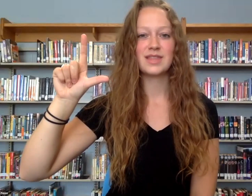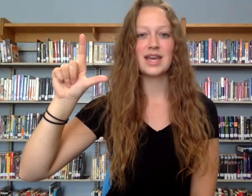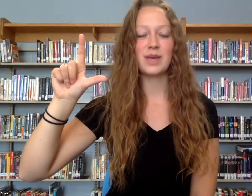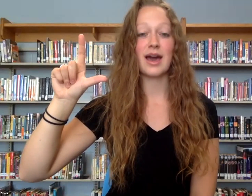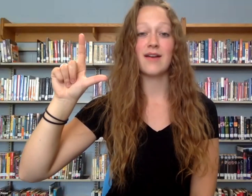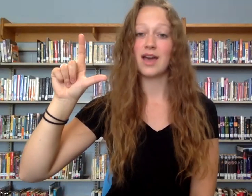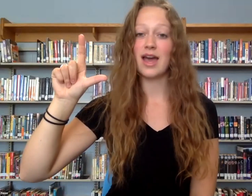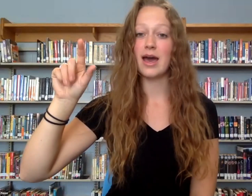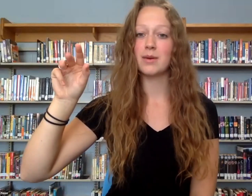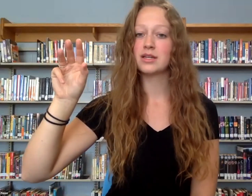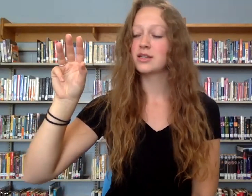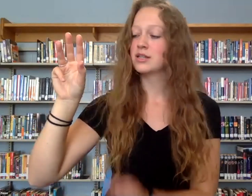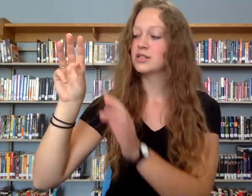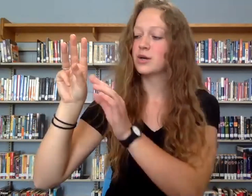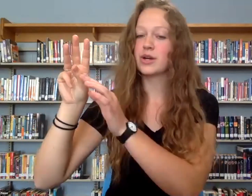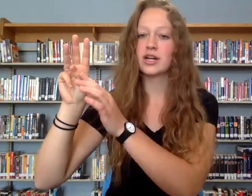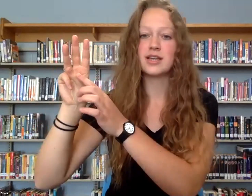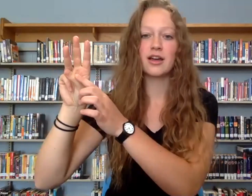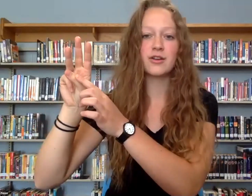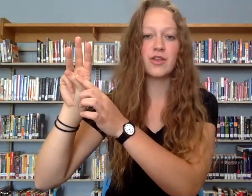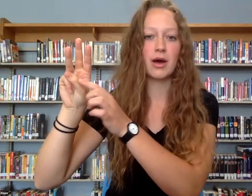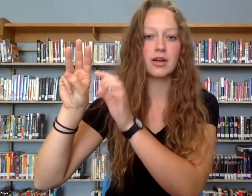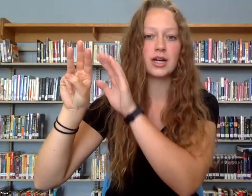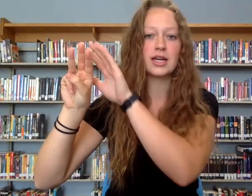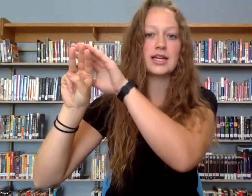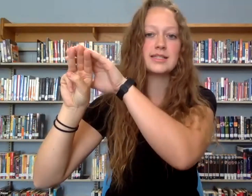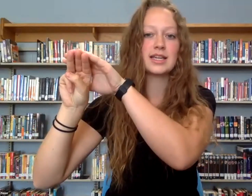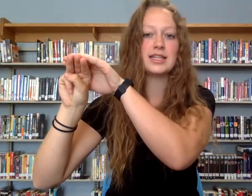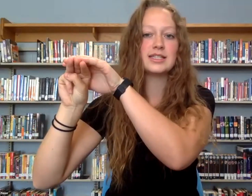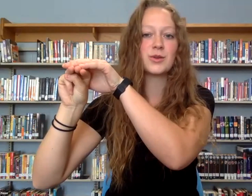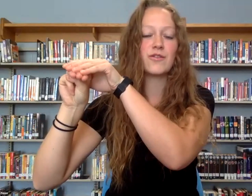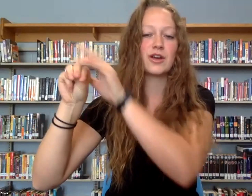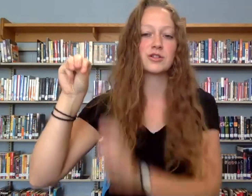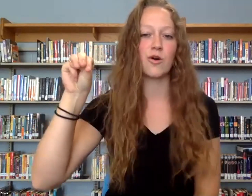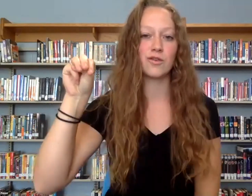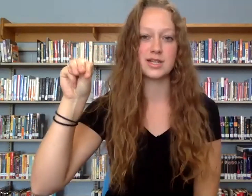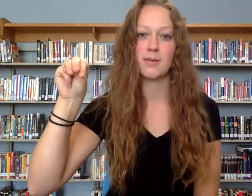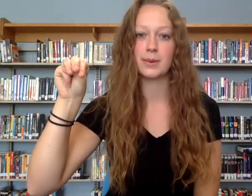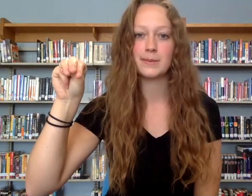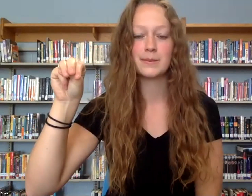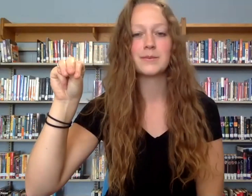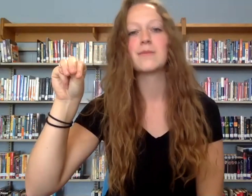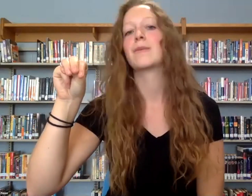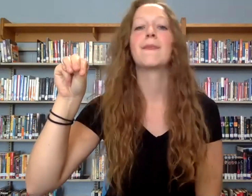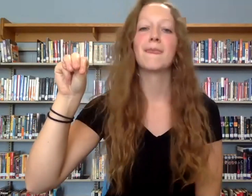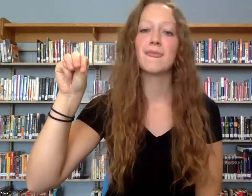Then we have M. So you're going to tuck your thumb under and stick these 3 fingers over the top.